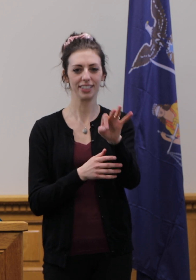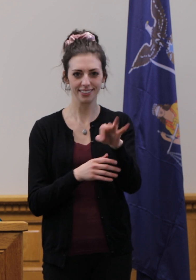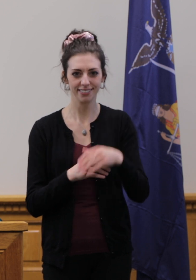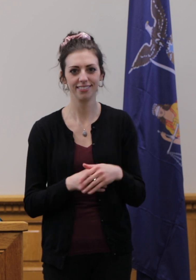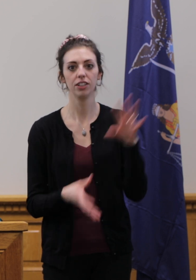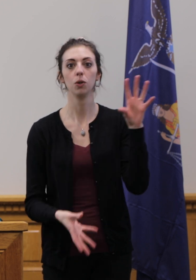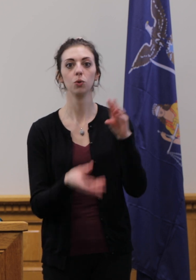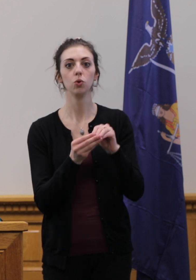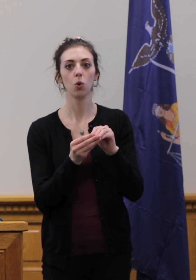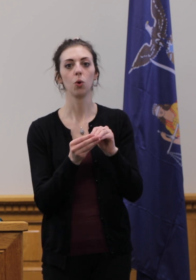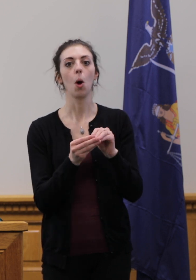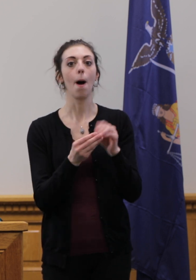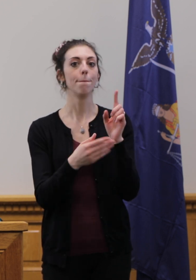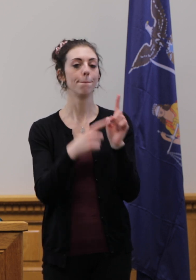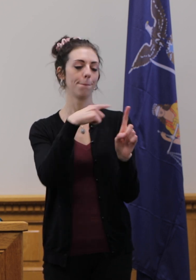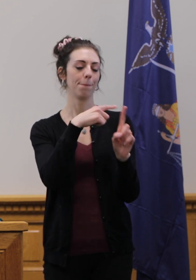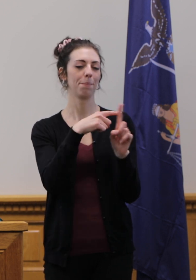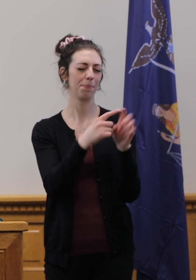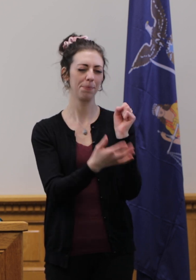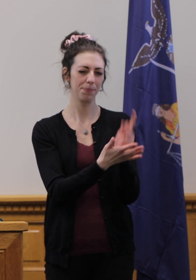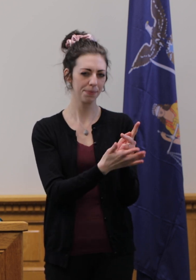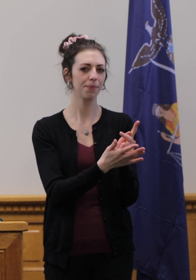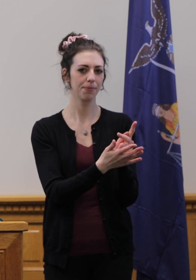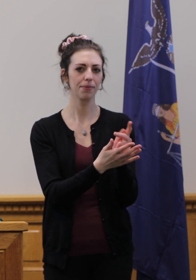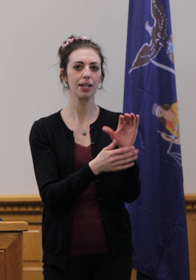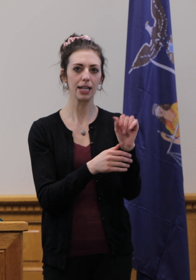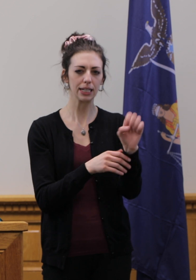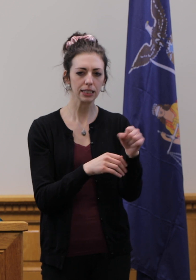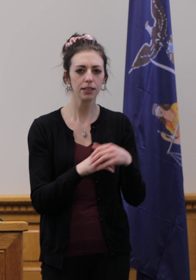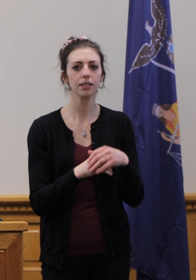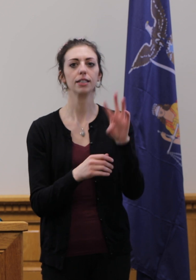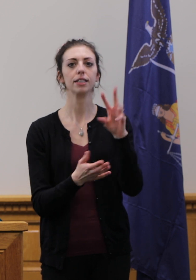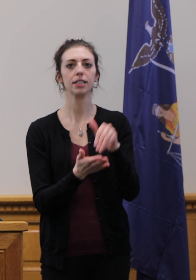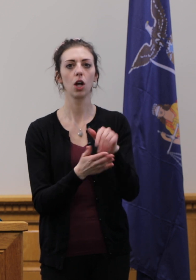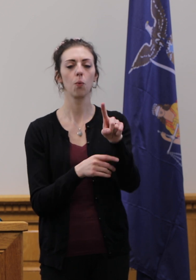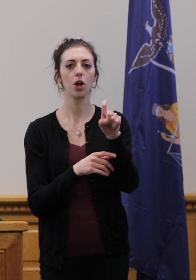143,729, total cumulative positive cases